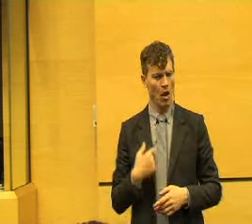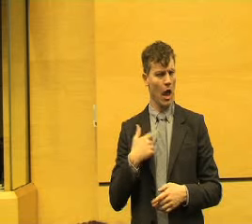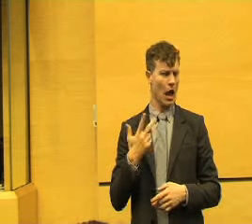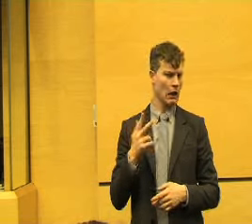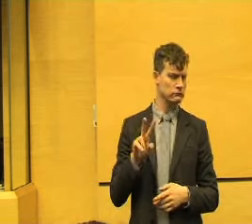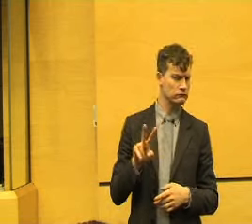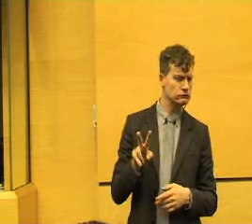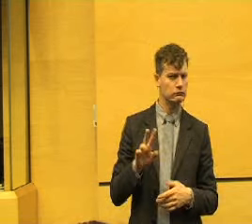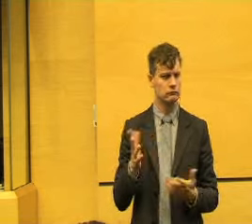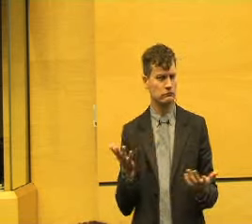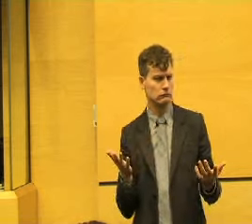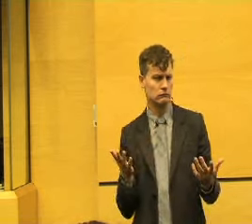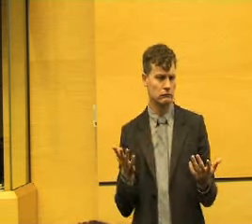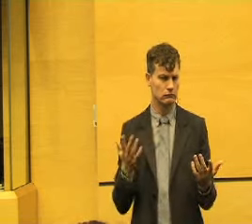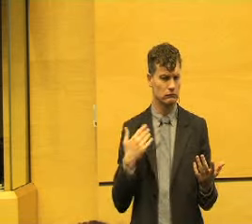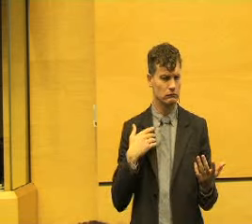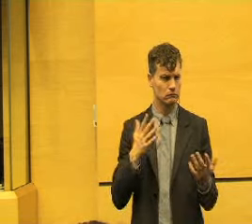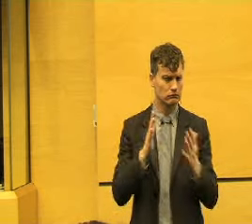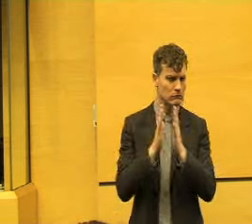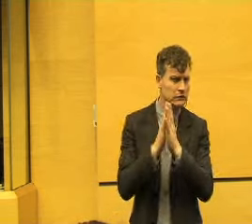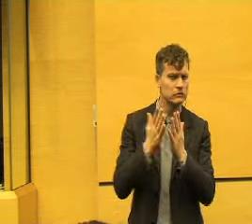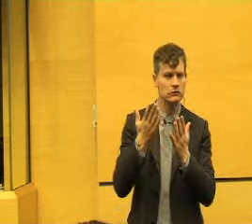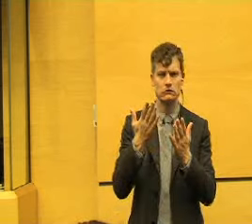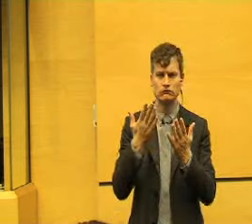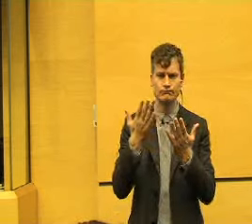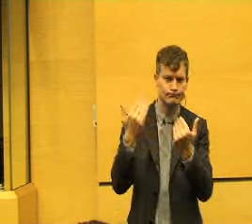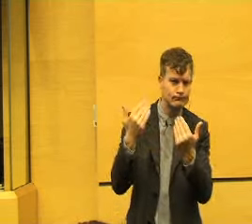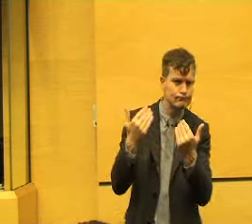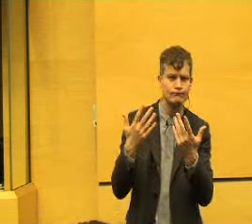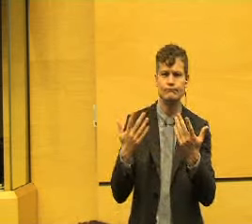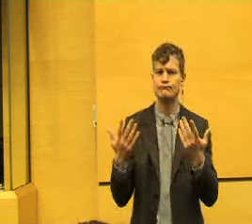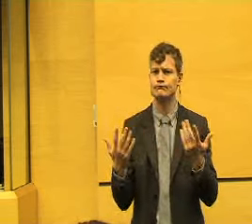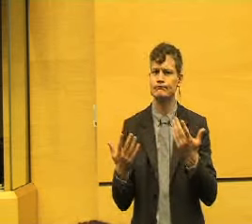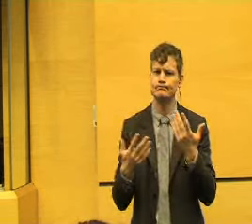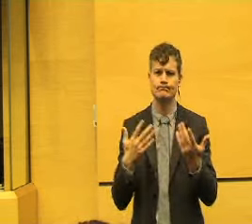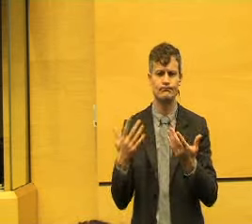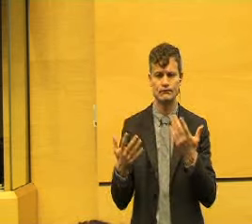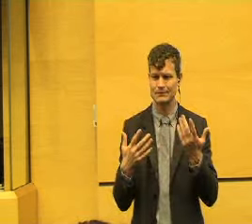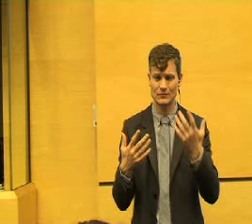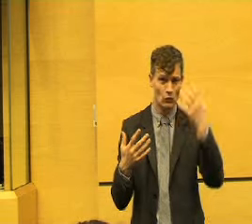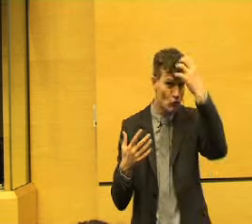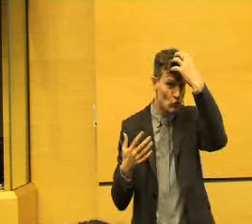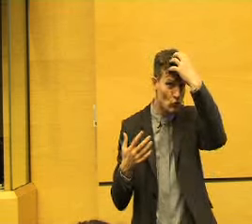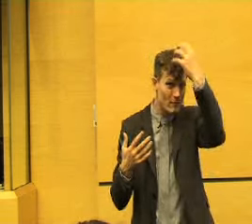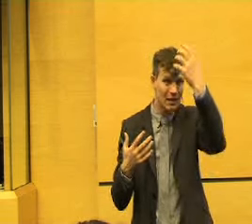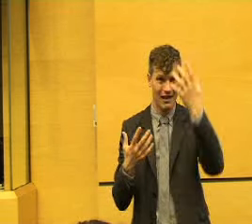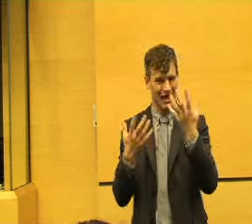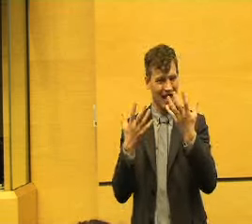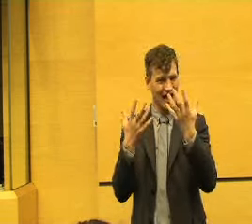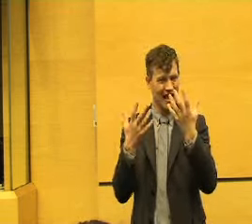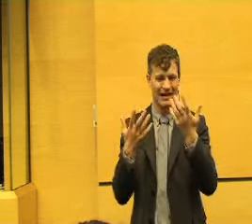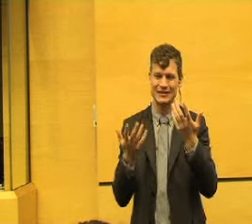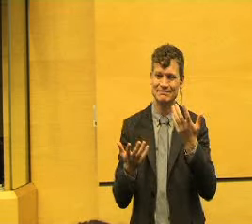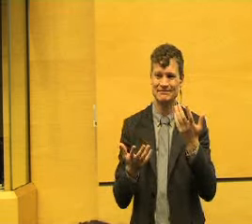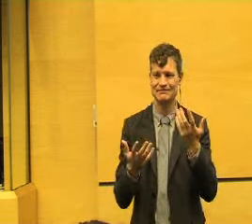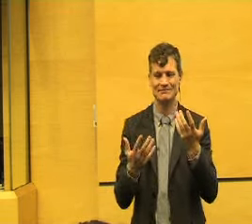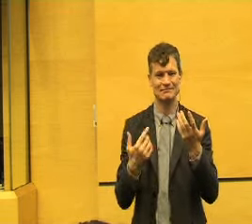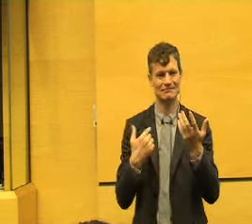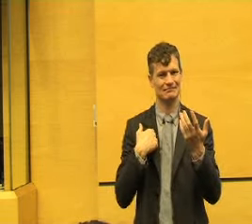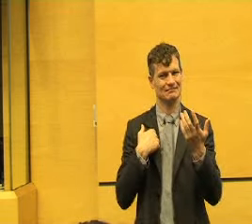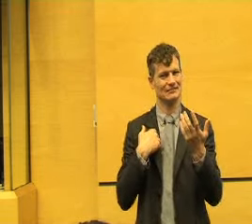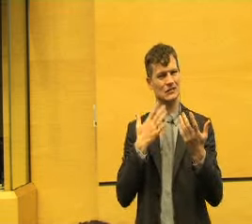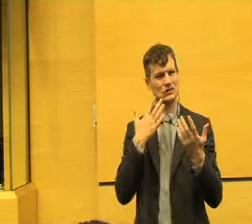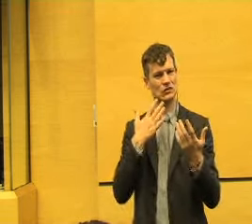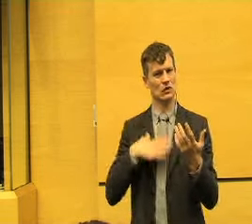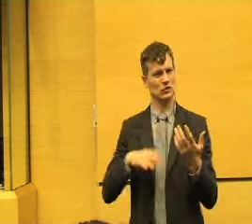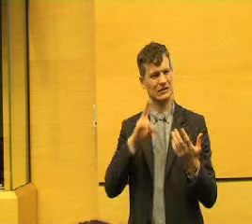know, therefore, whether there are different attitudes that are more consistent with